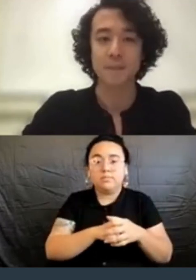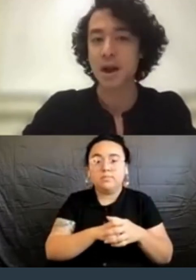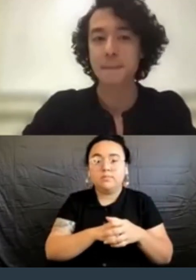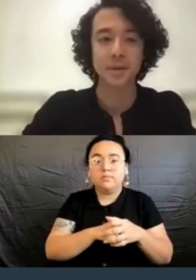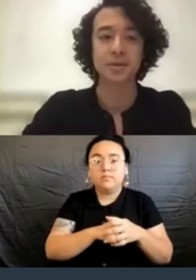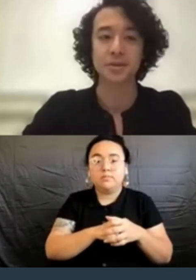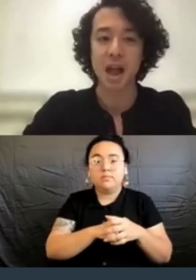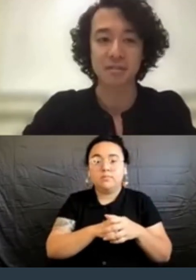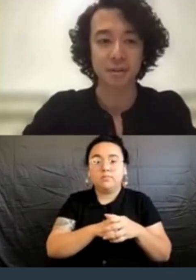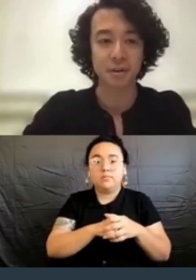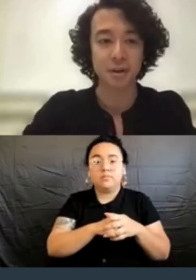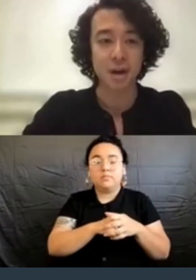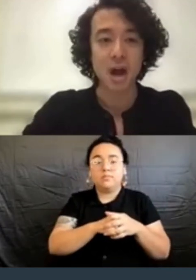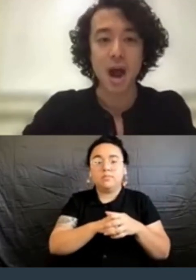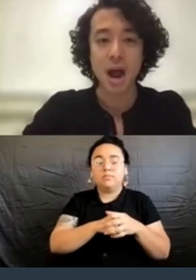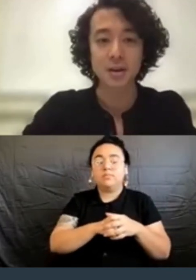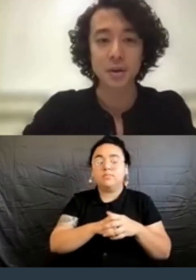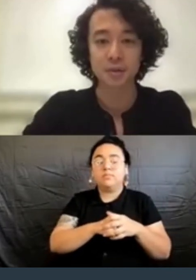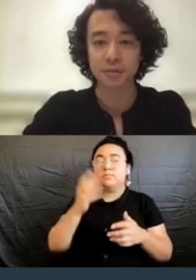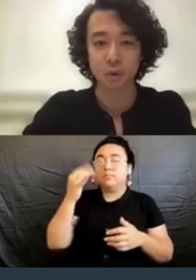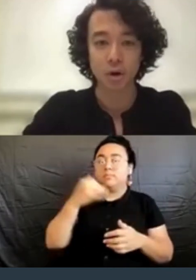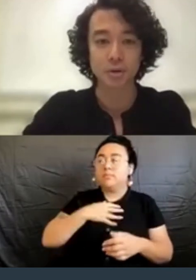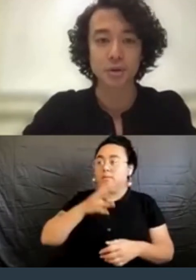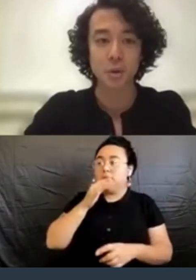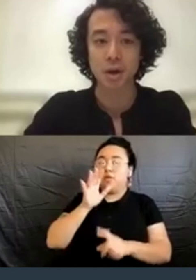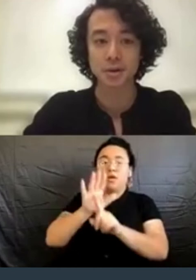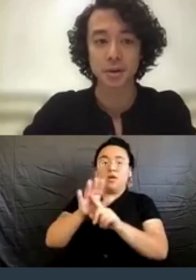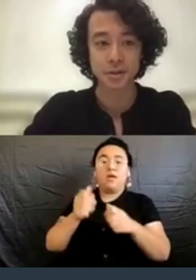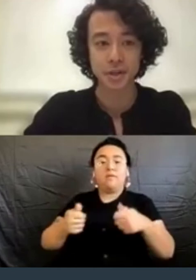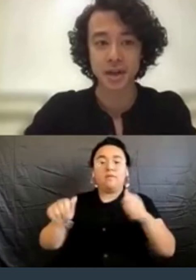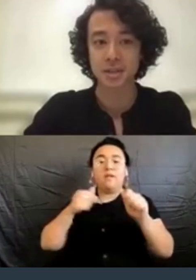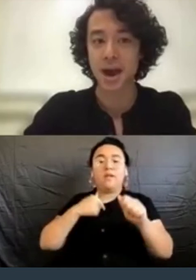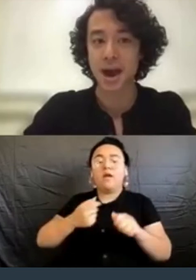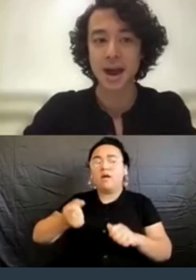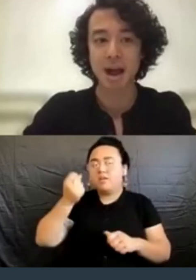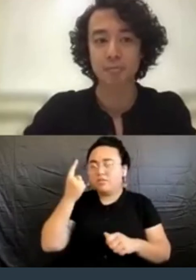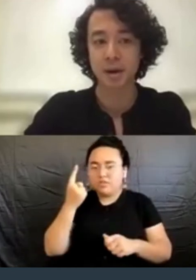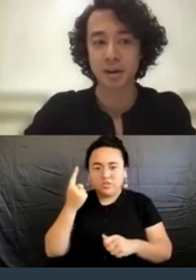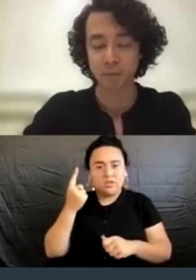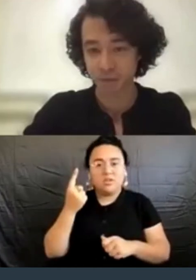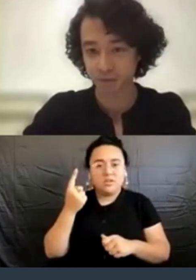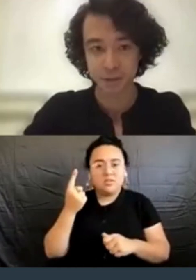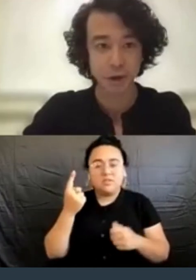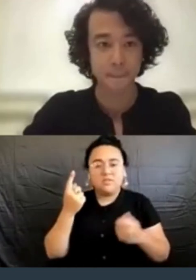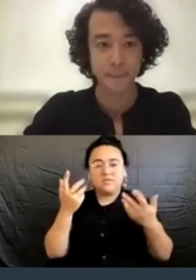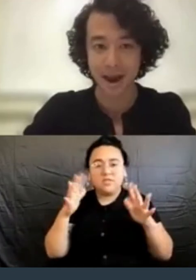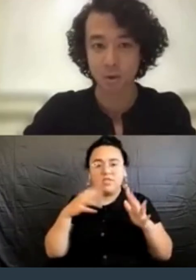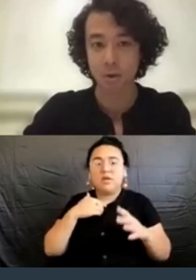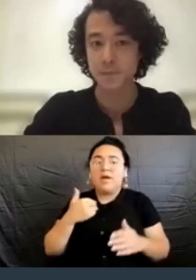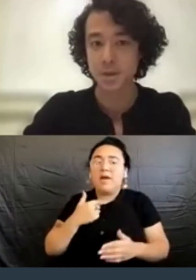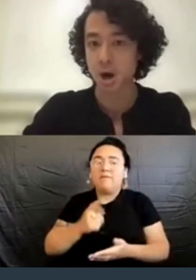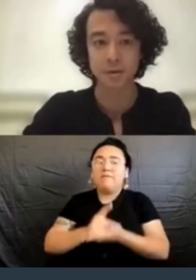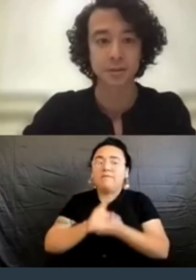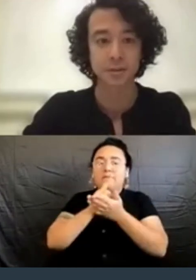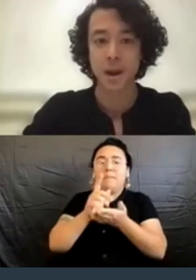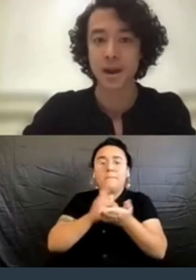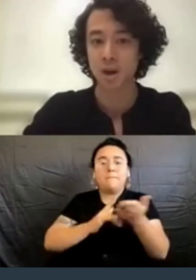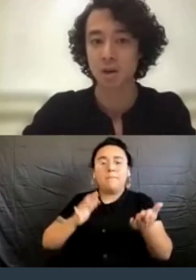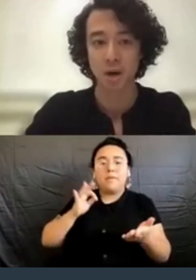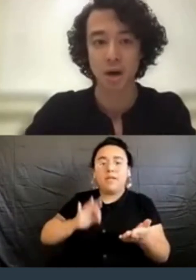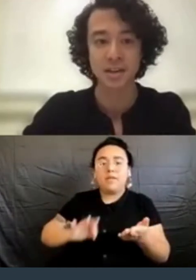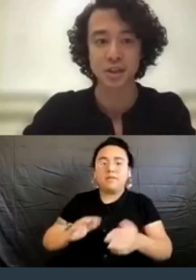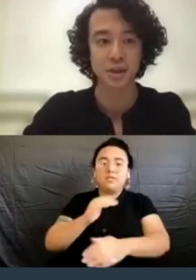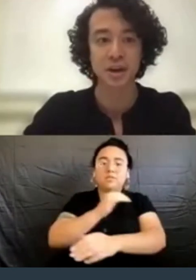Because of my mother's effort, I could afford to understand I have privilege and power beyond